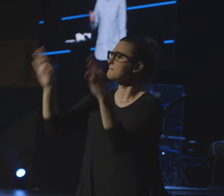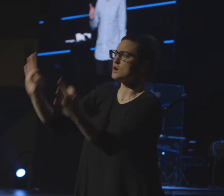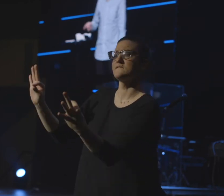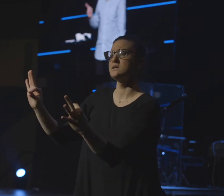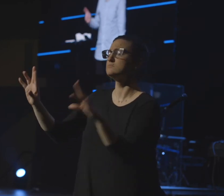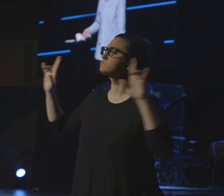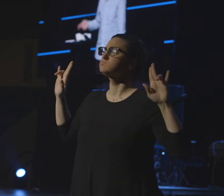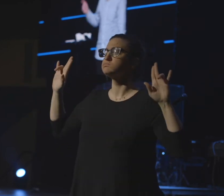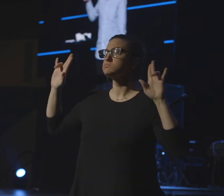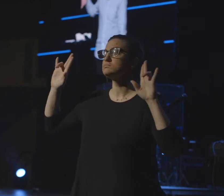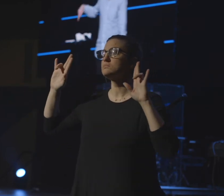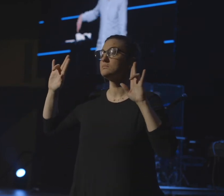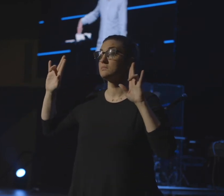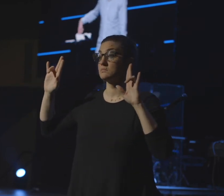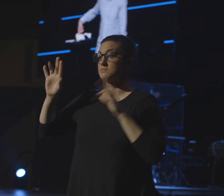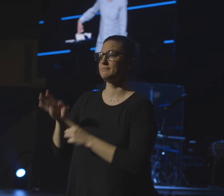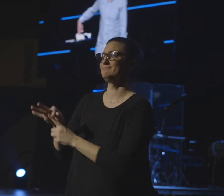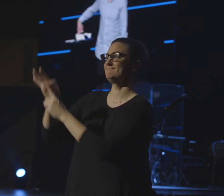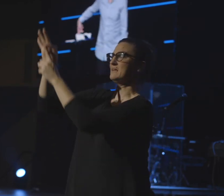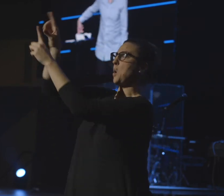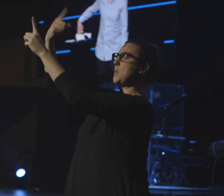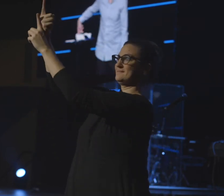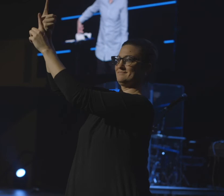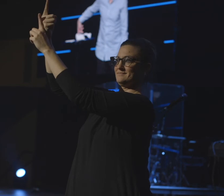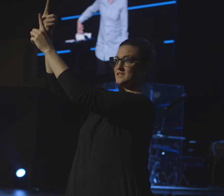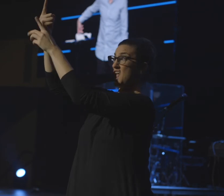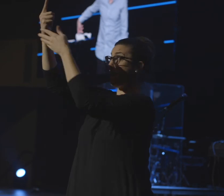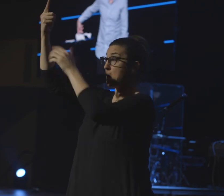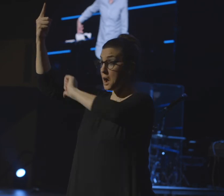pretty much everyone else is a train wreck.